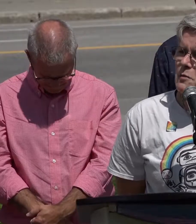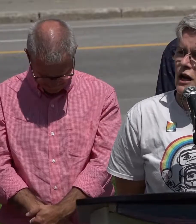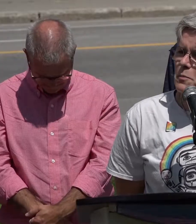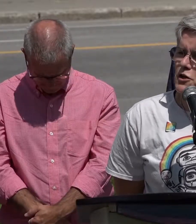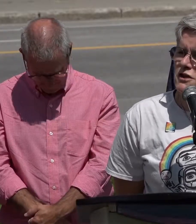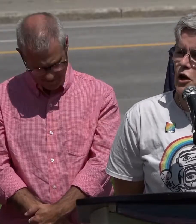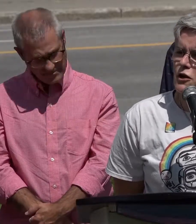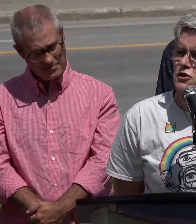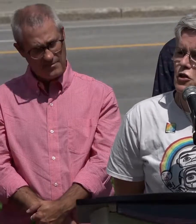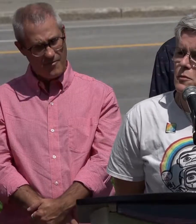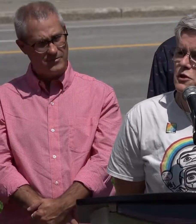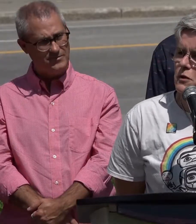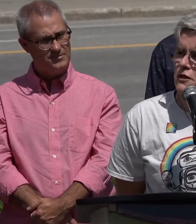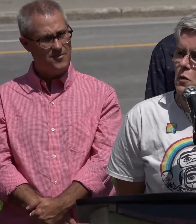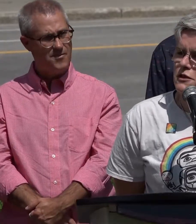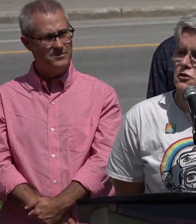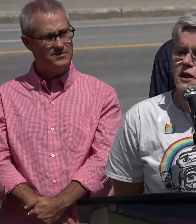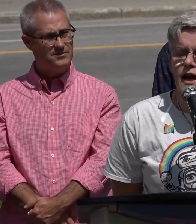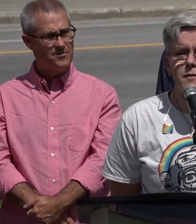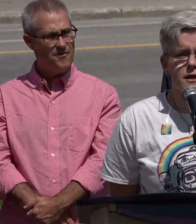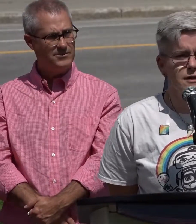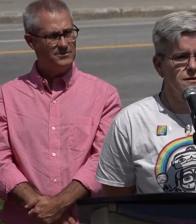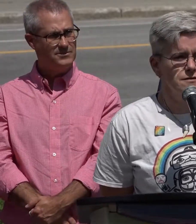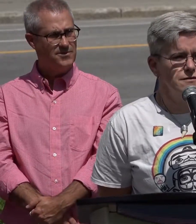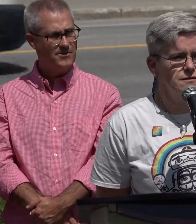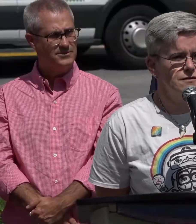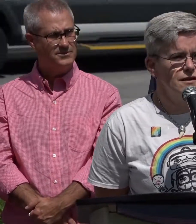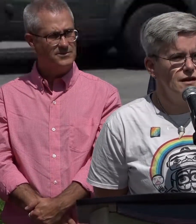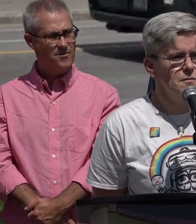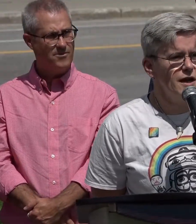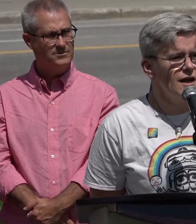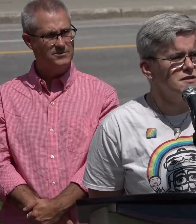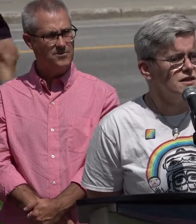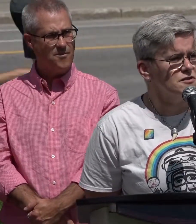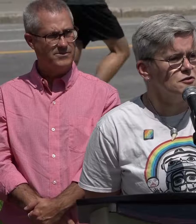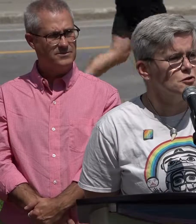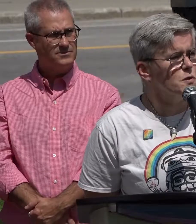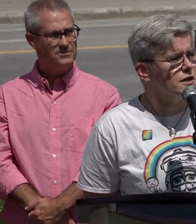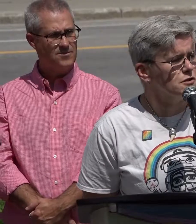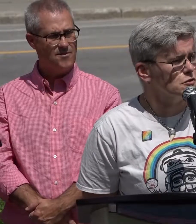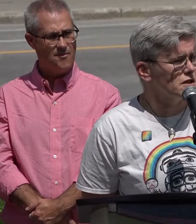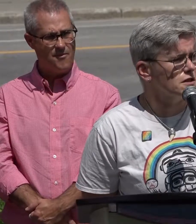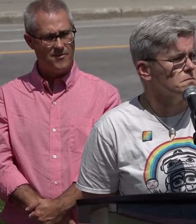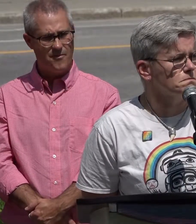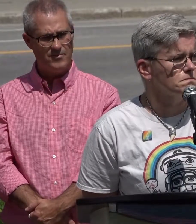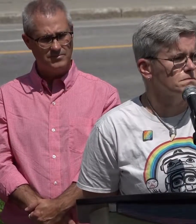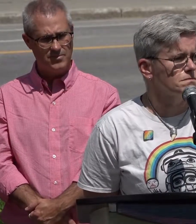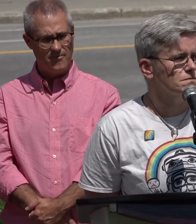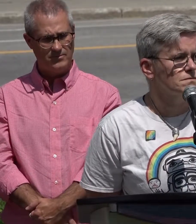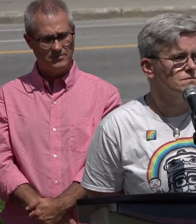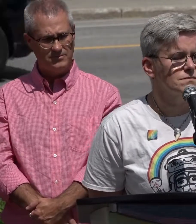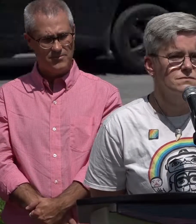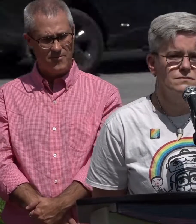I am a middle person also between the ones who came here and my ancestors who were here to greet them.